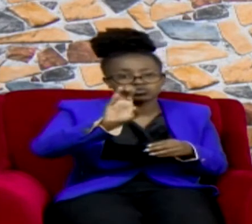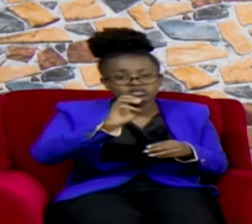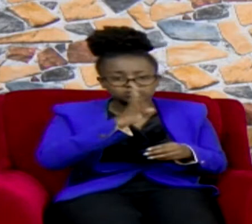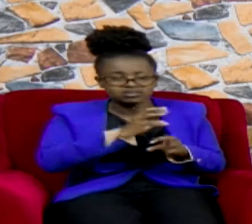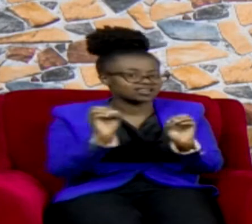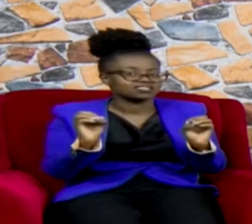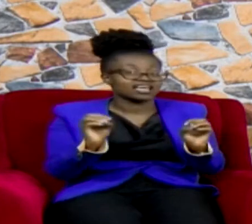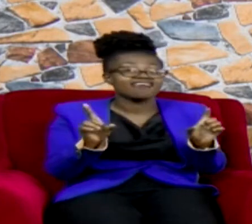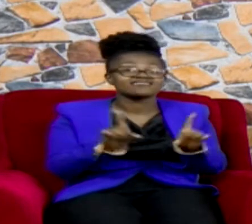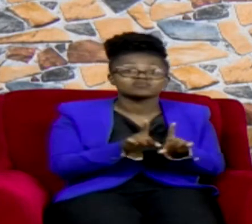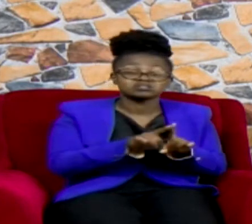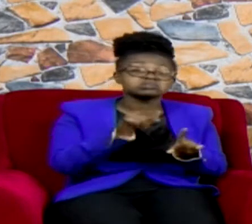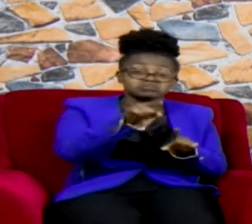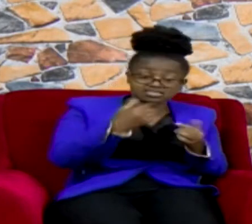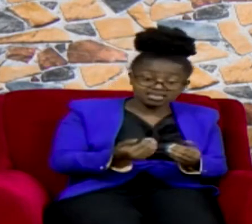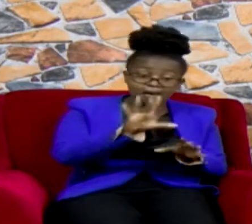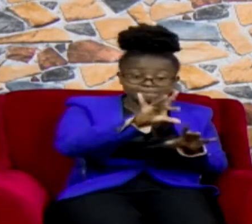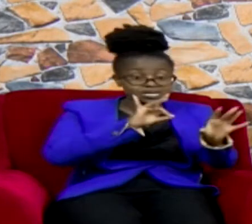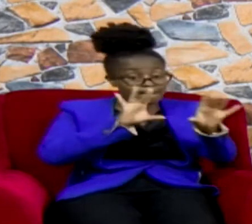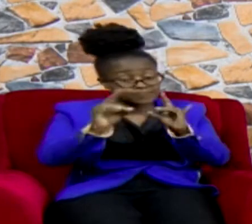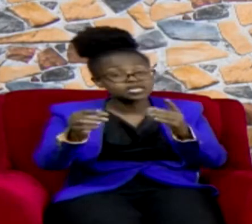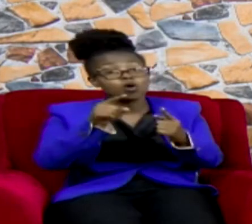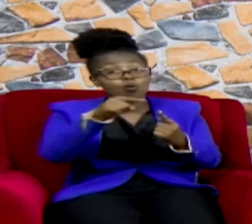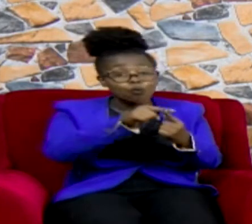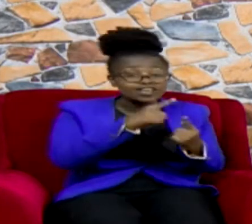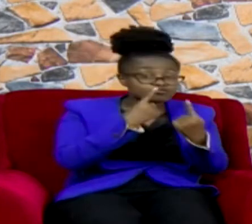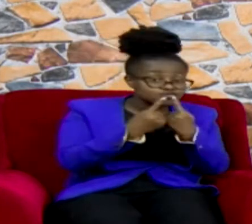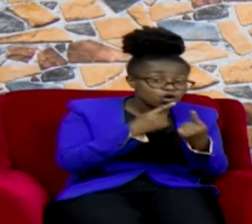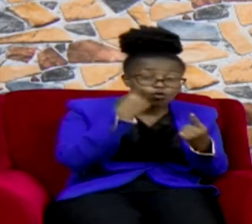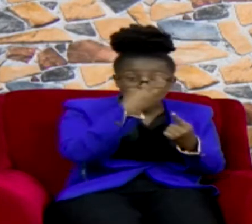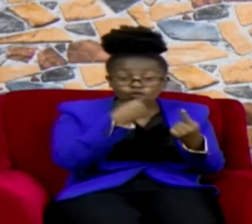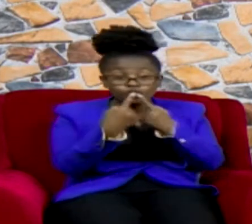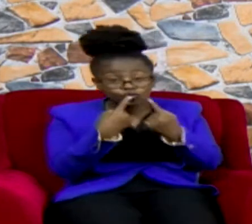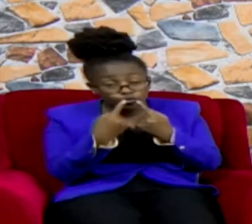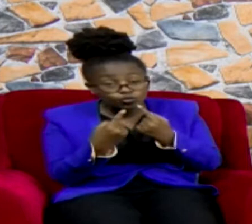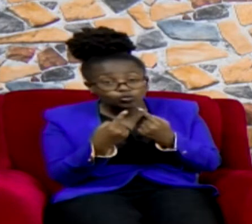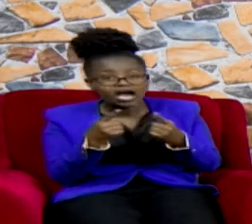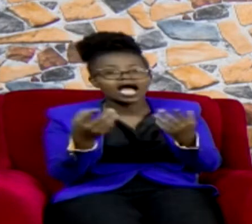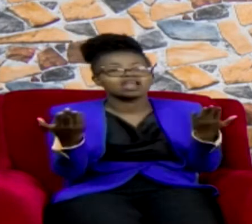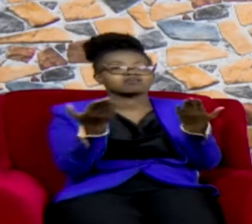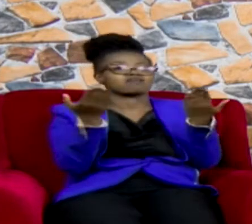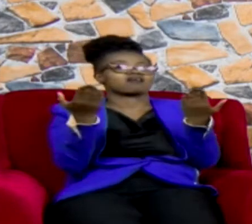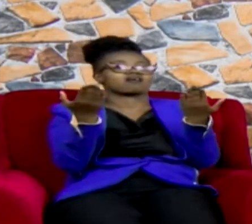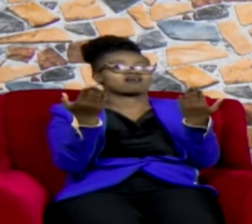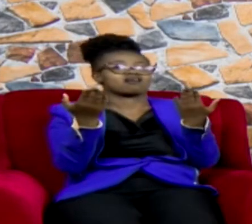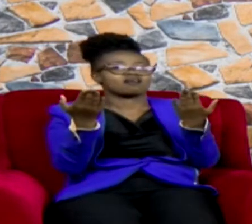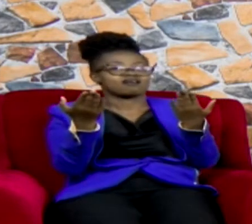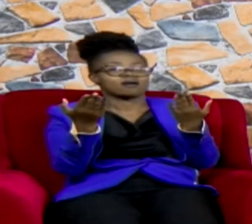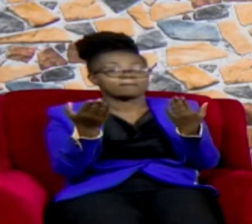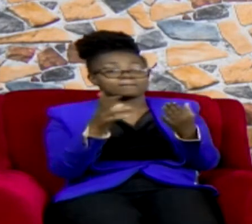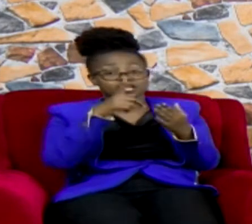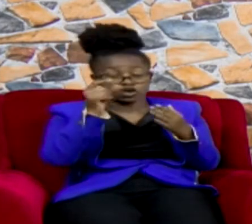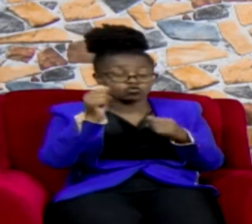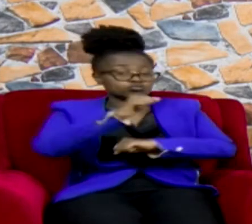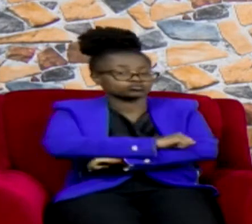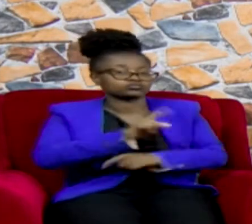Mutism. Selective. Yes. So they choose when to talk, when to talk, who to talk to, who to talk to, and where they will talk. So I can go to